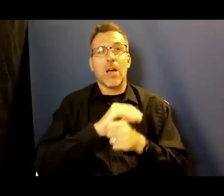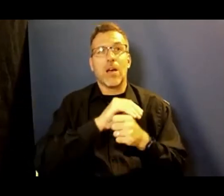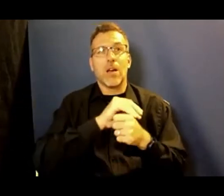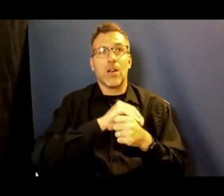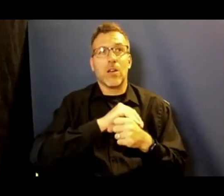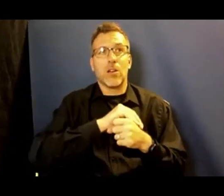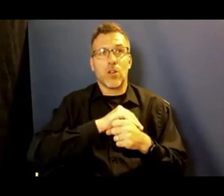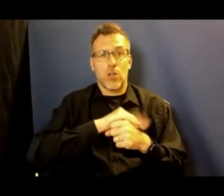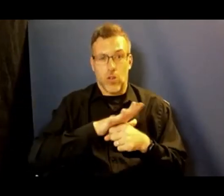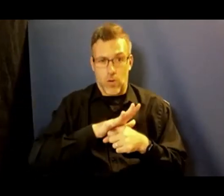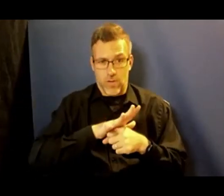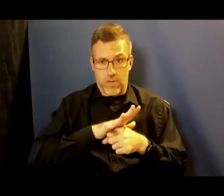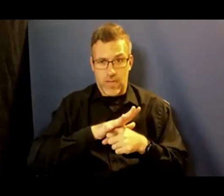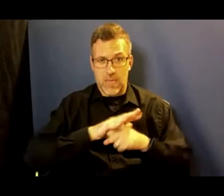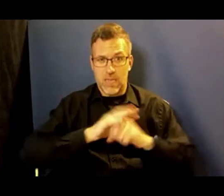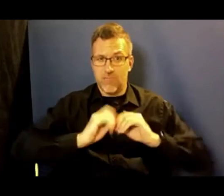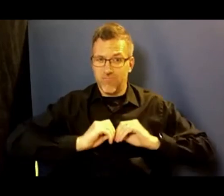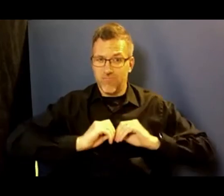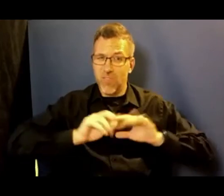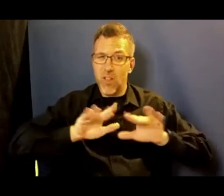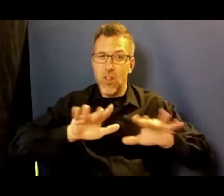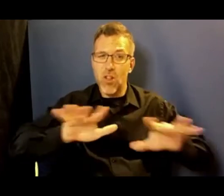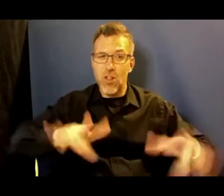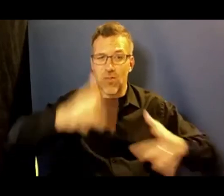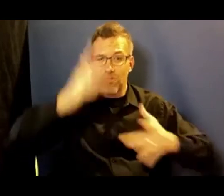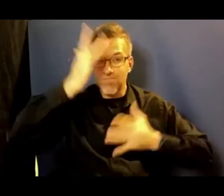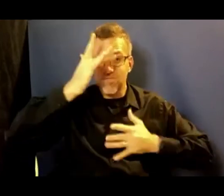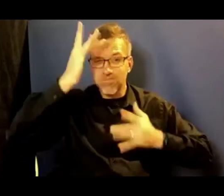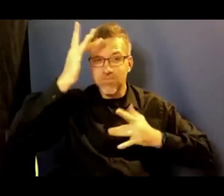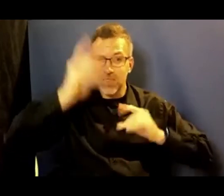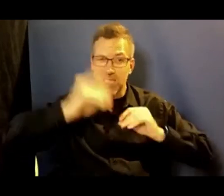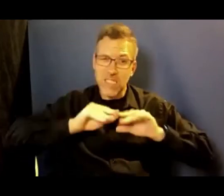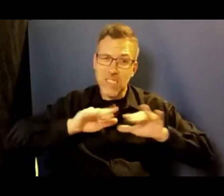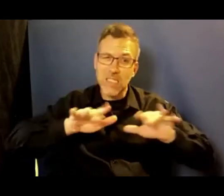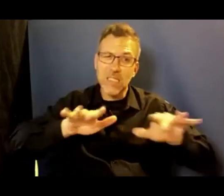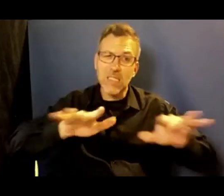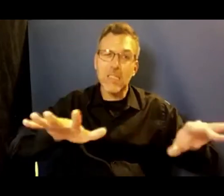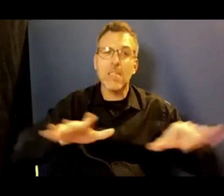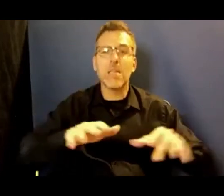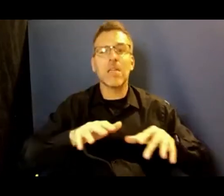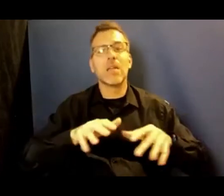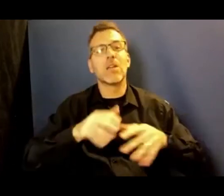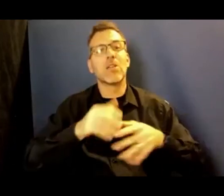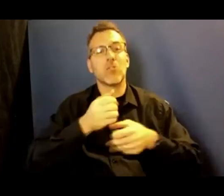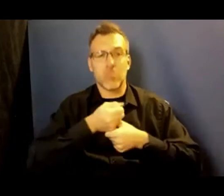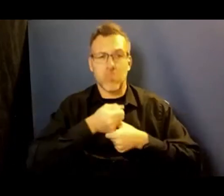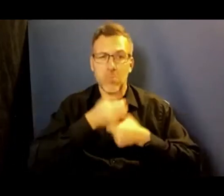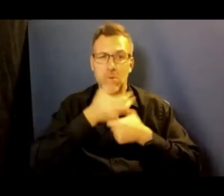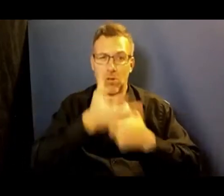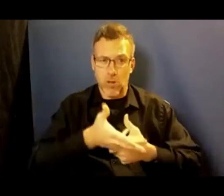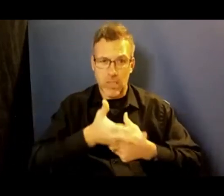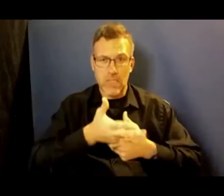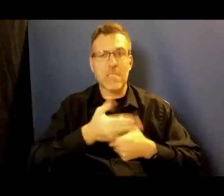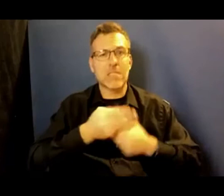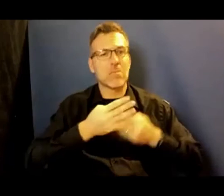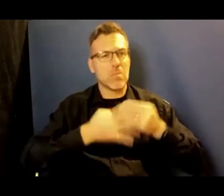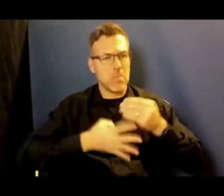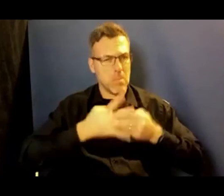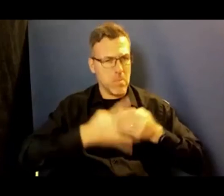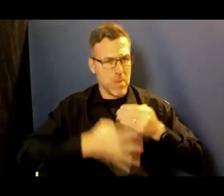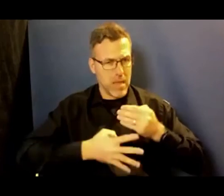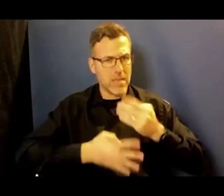infection, not vaccination, but infection, causes a lot of problems with the bloodstreams, a lot of